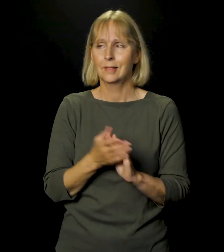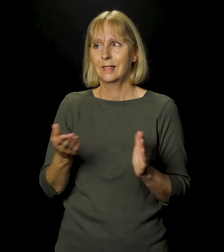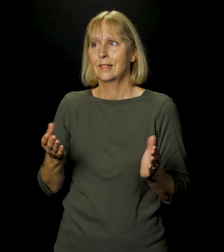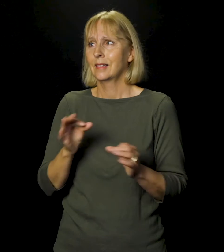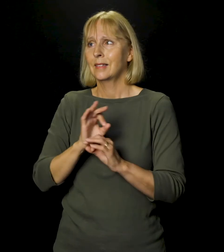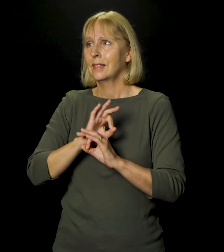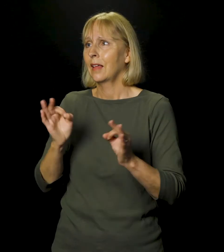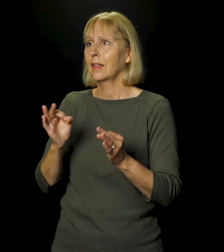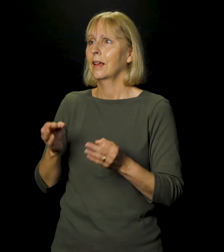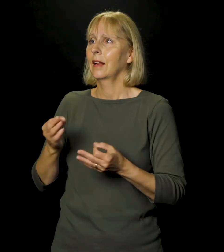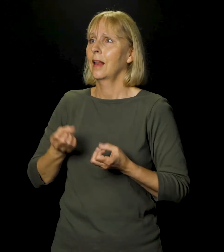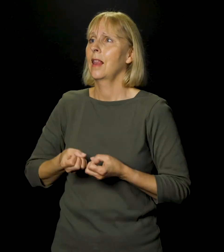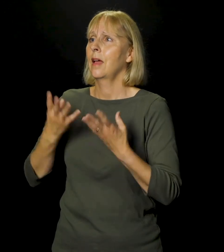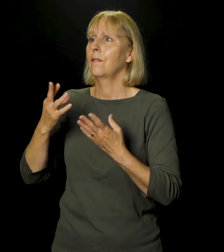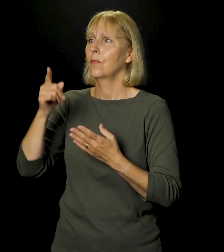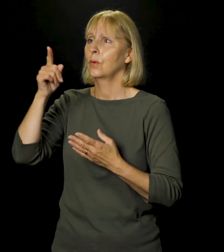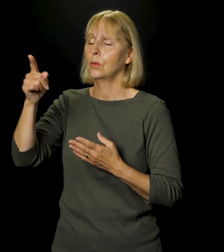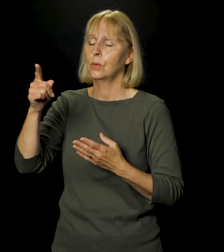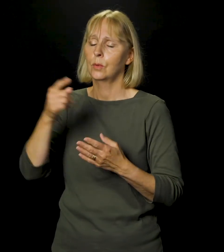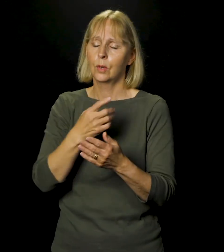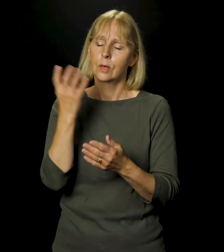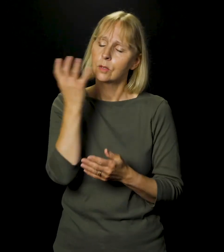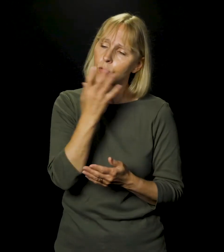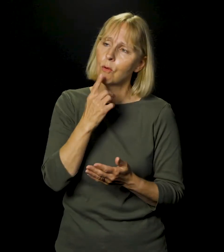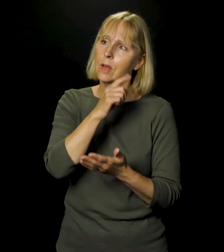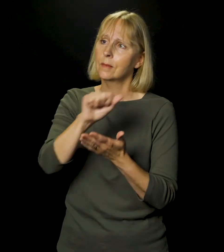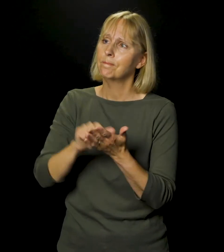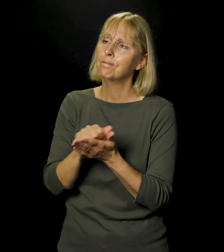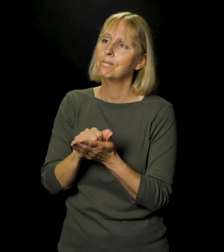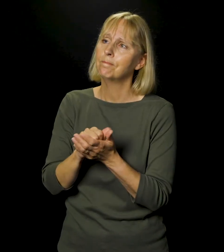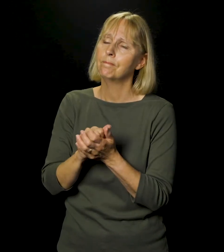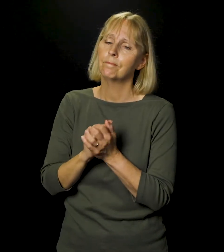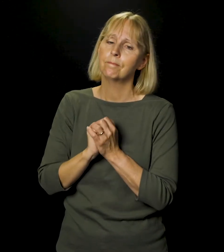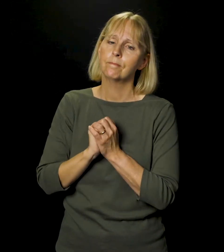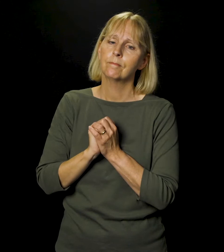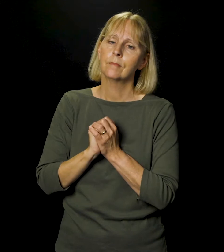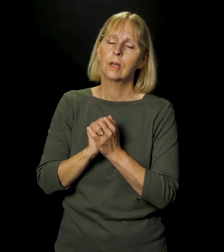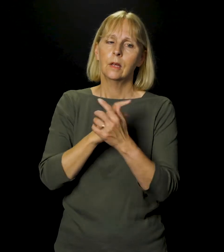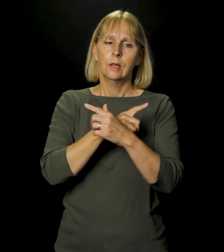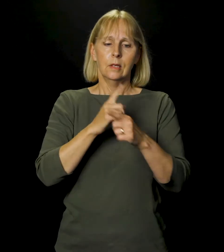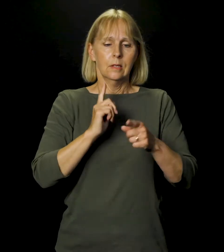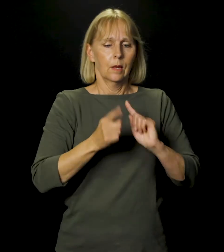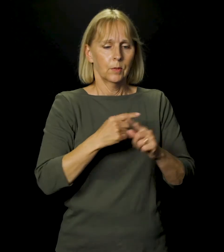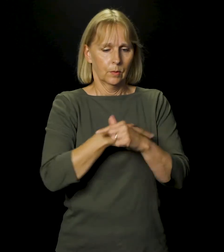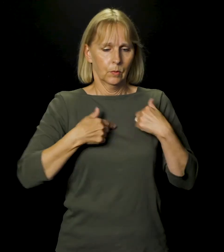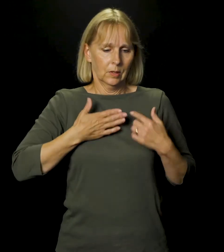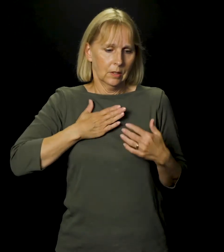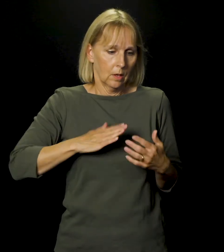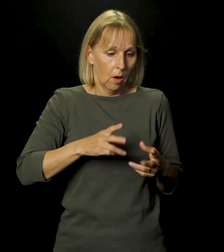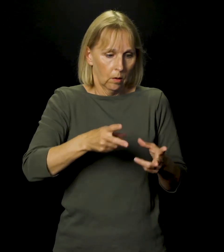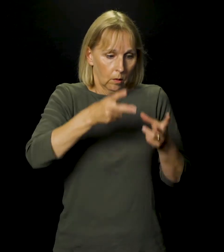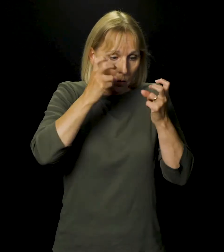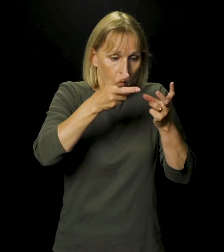it. We want to say sorry for that. And there's times where our desire for content,